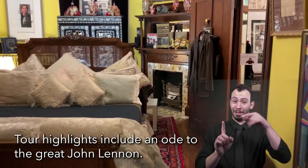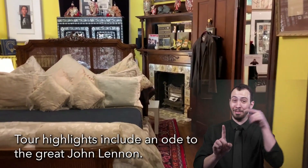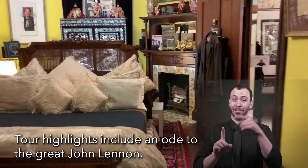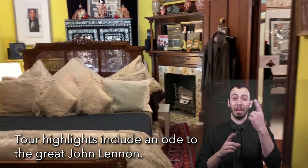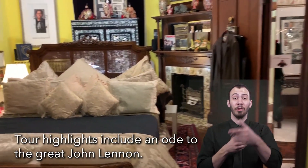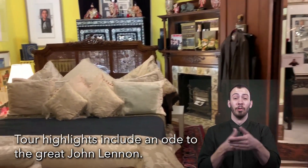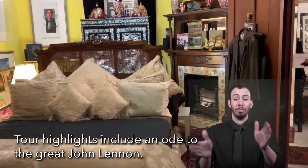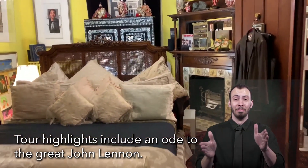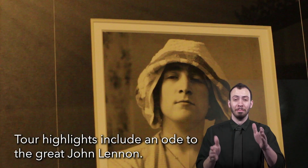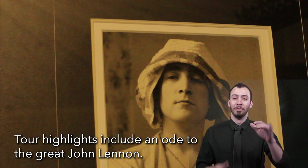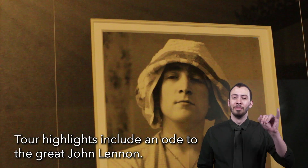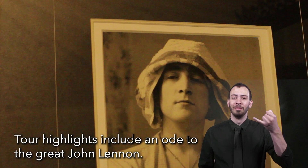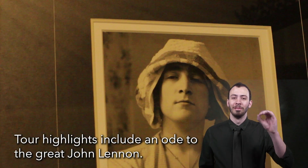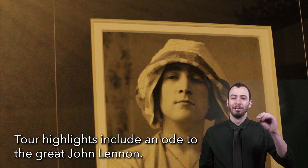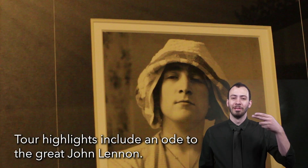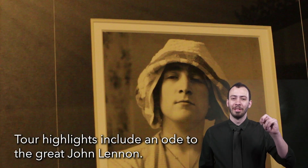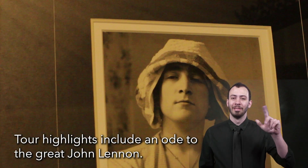Tour highlights include a note to the great John Lennon.